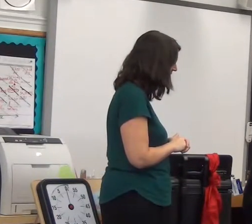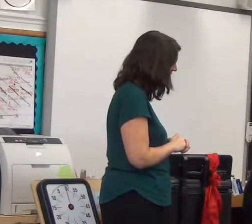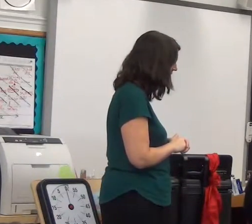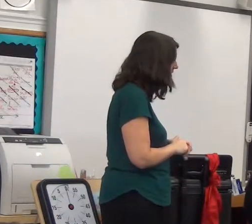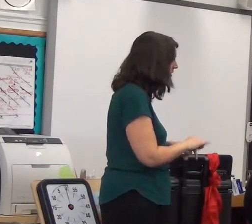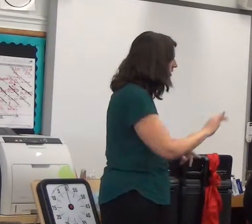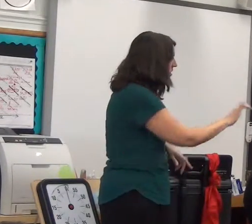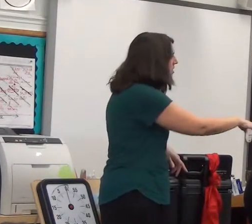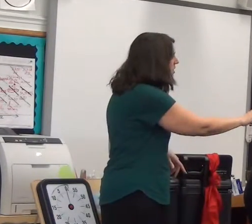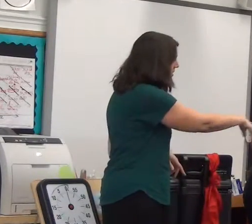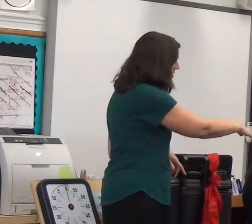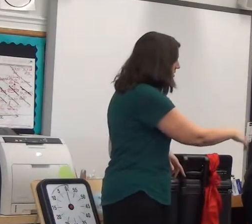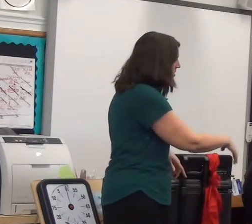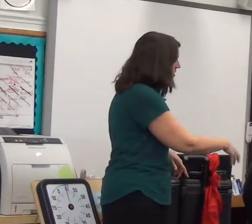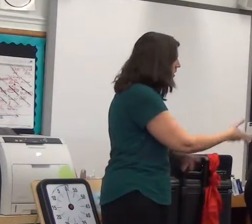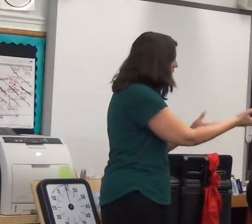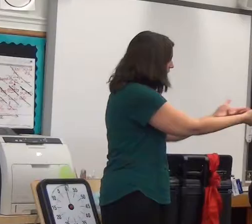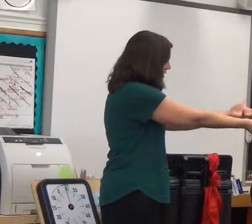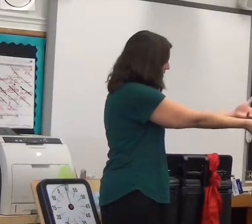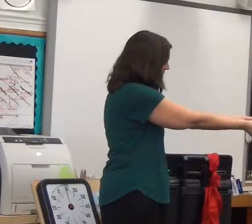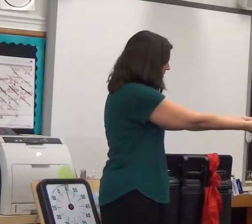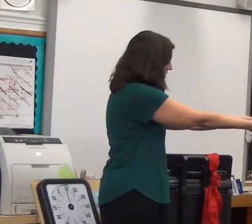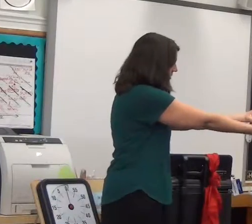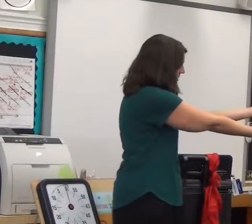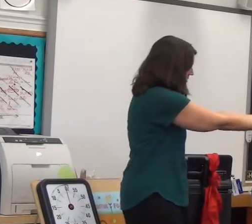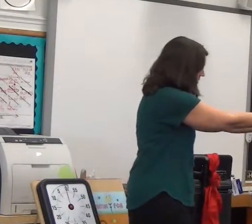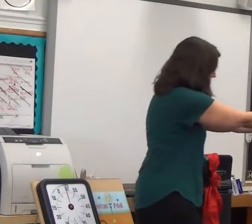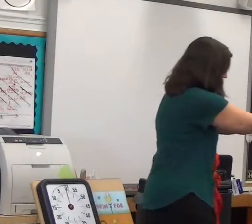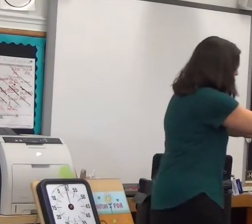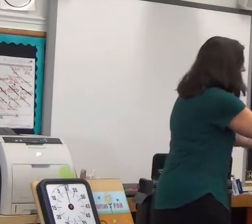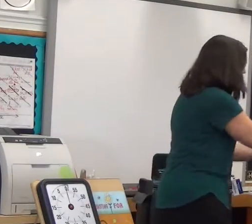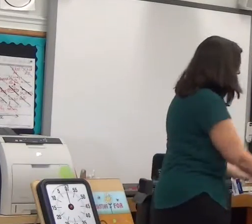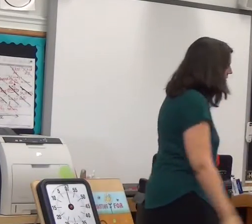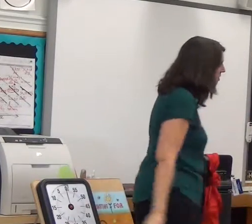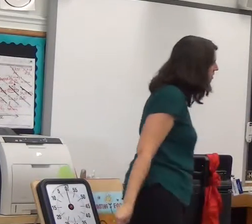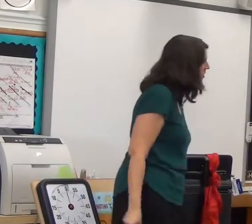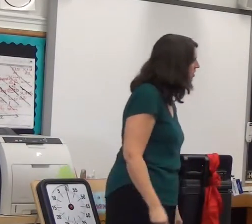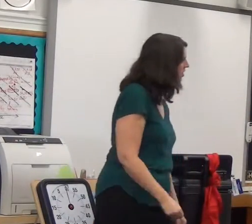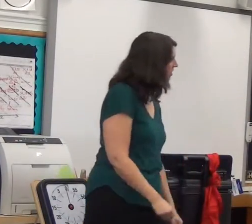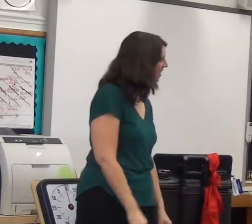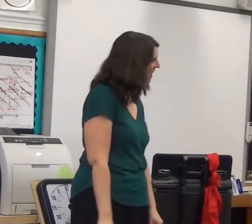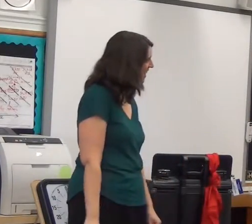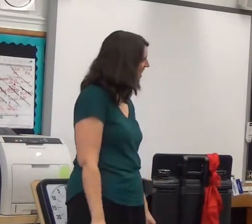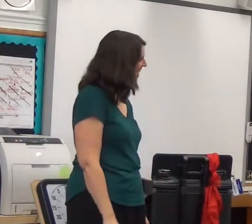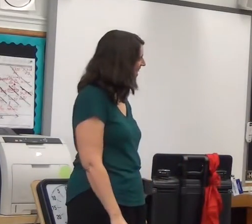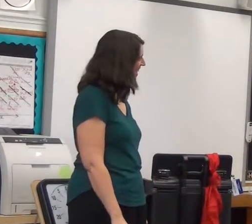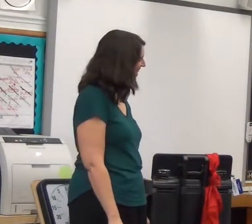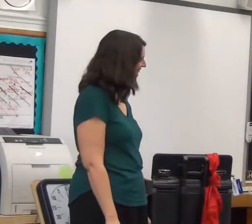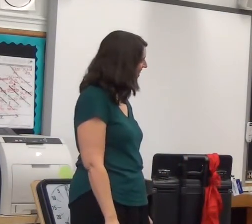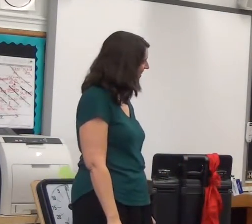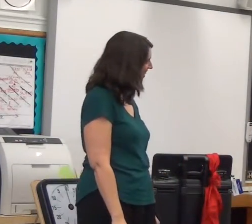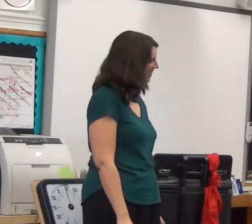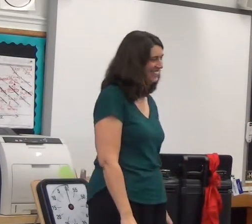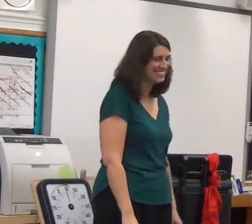Right. Hold on to this wand in your other hand. Take the wand with your other hand. Just give it a little wave.